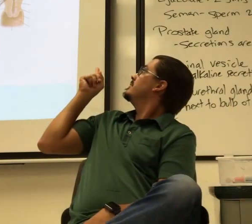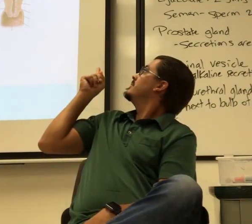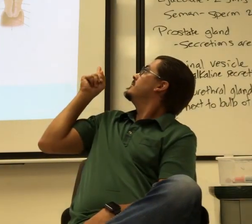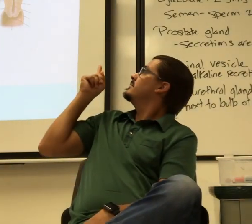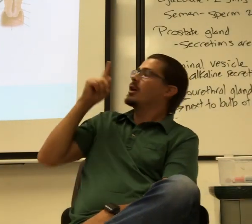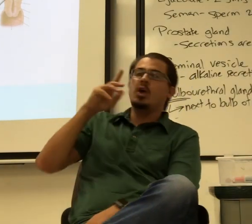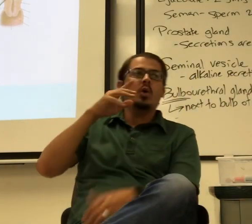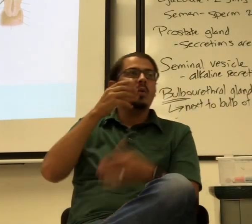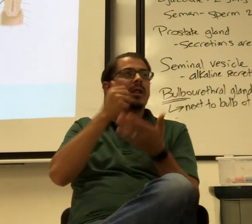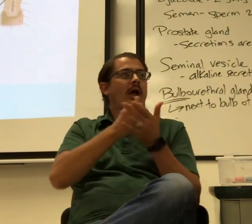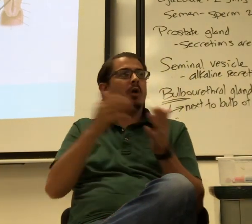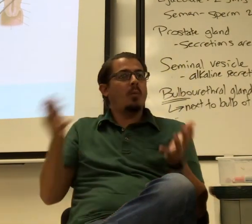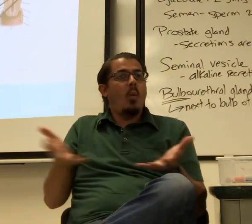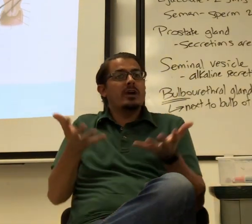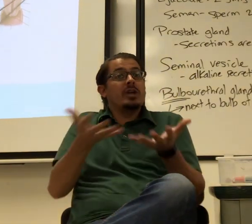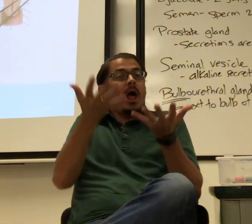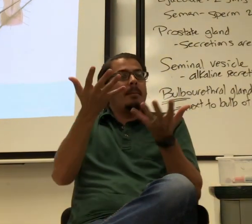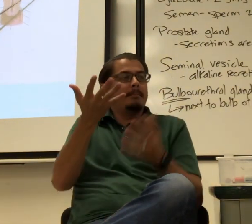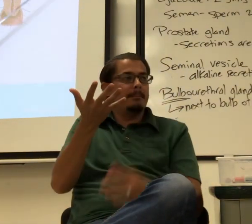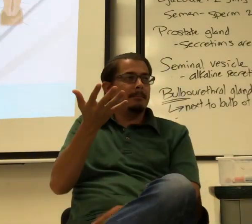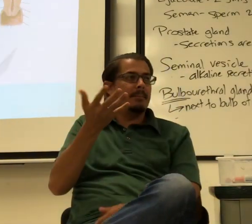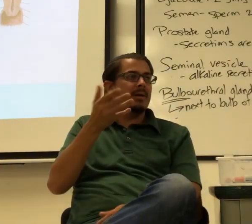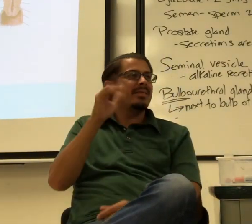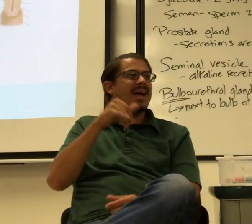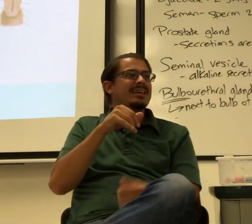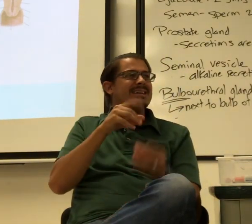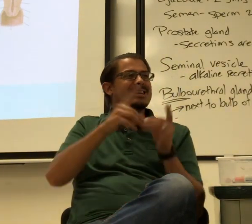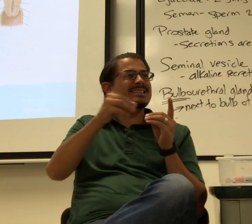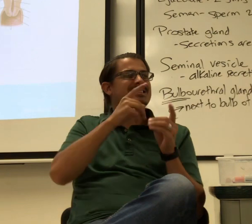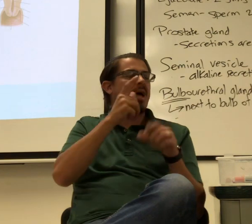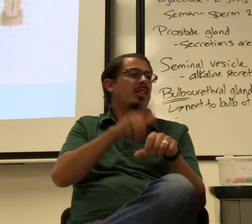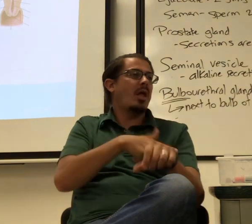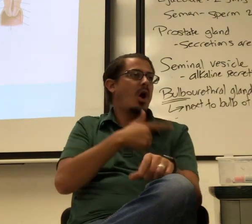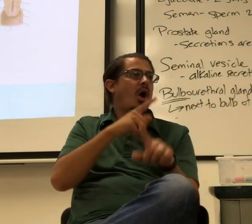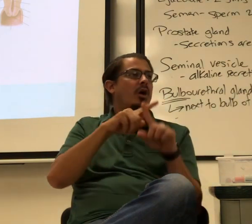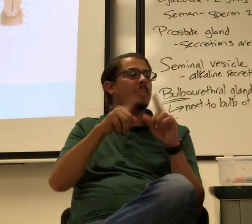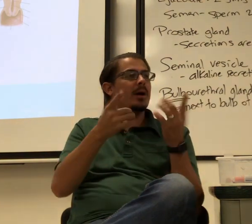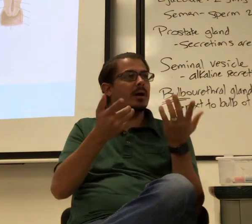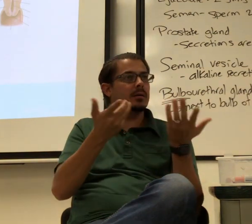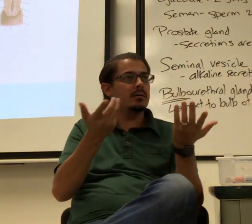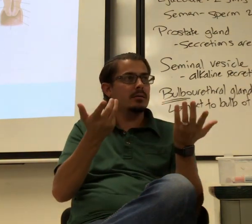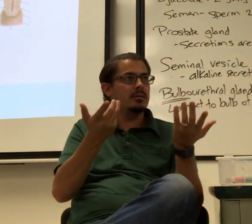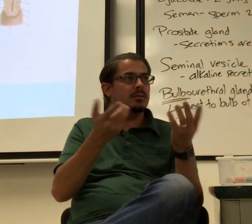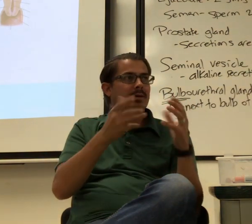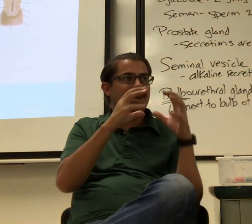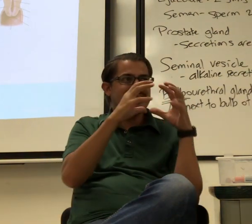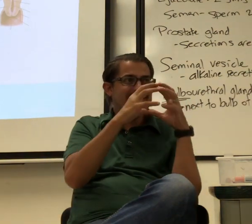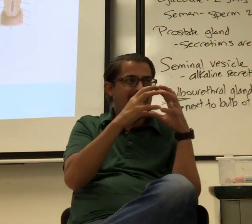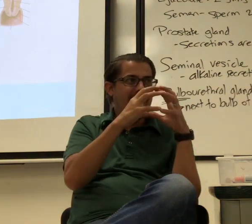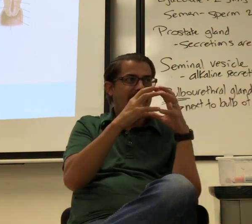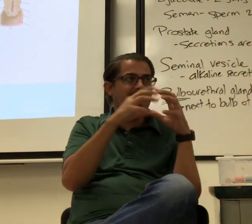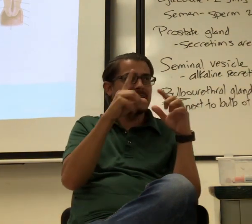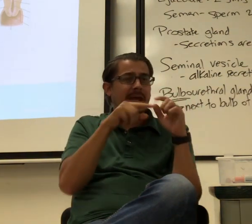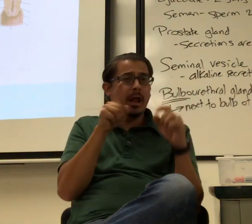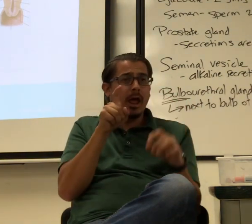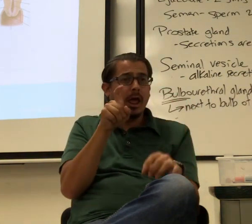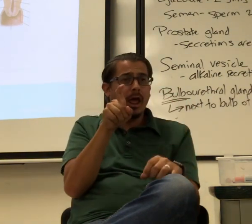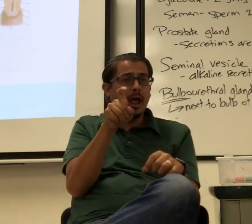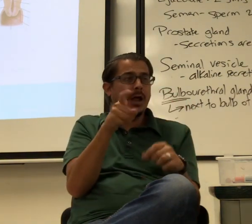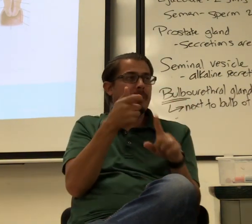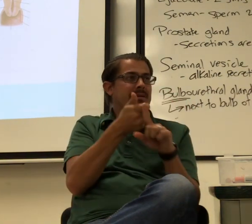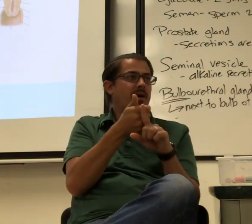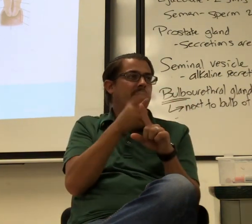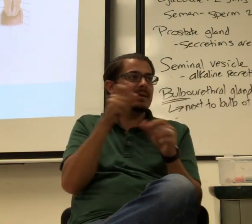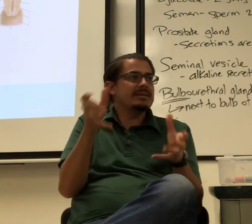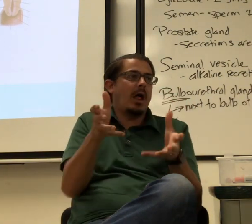there. Because that distance, it's not very long, but a cell can't swim that far by itself, so